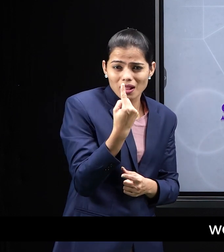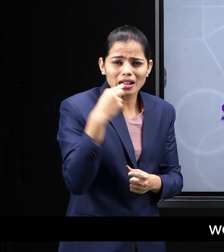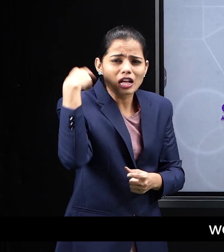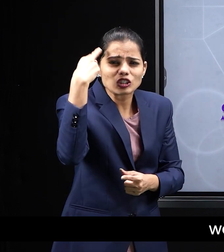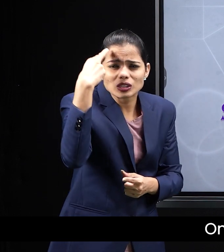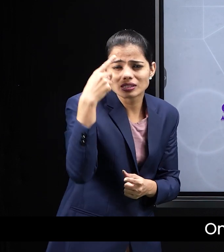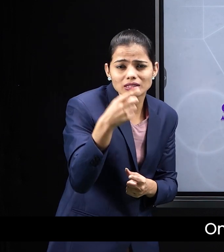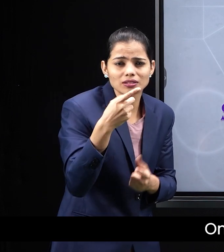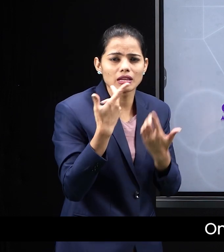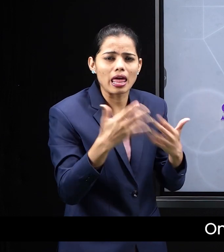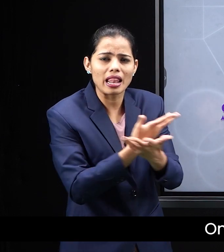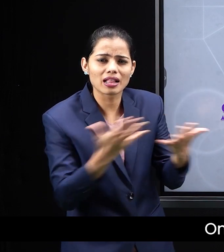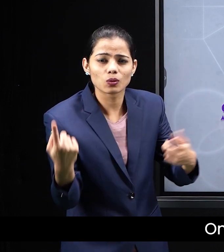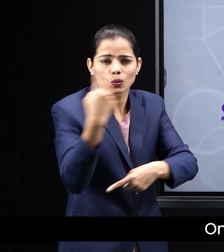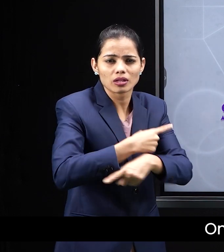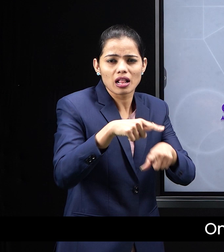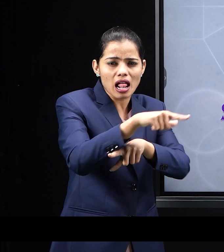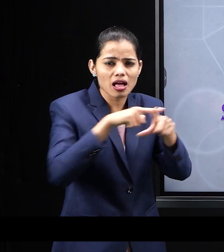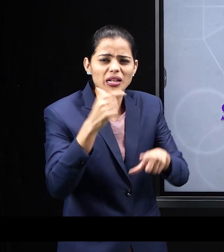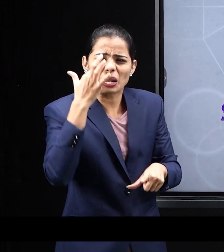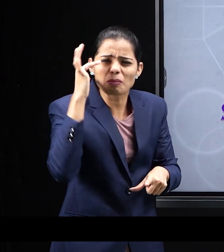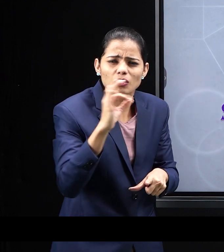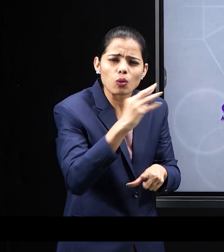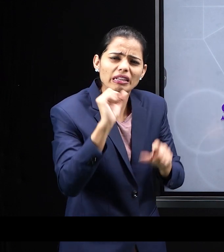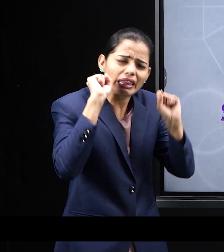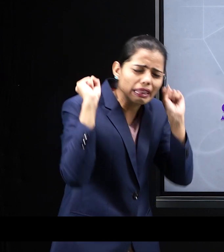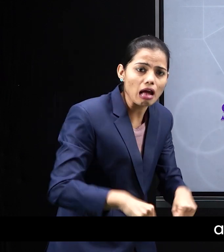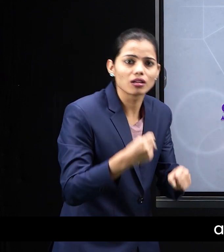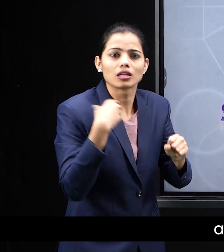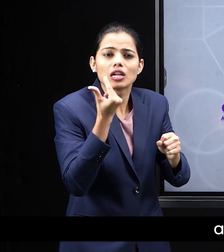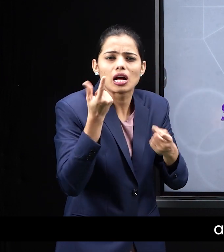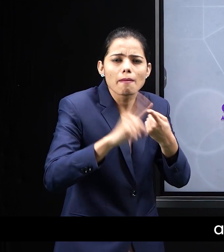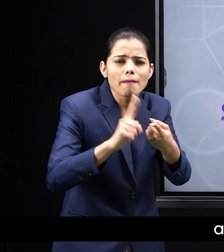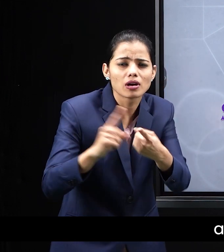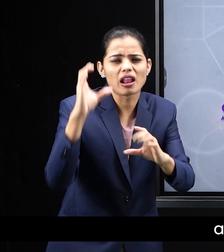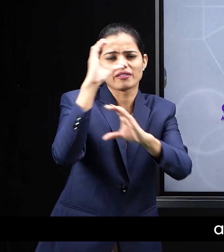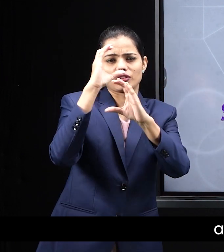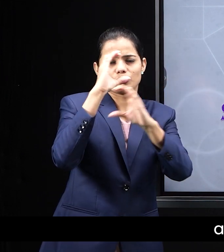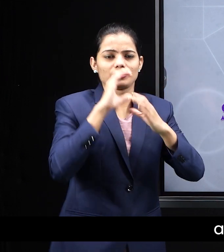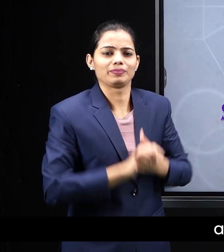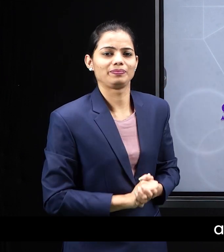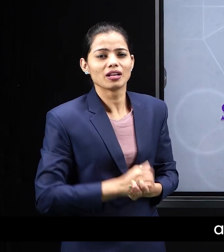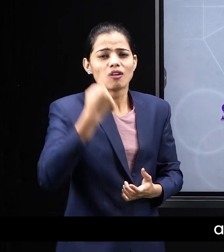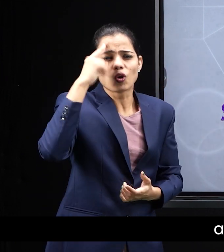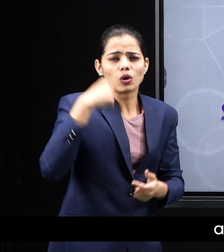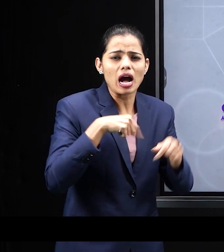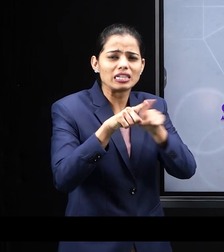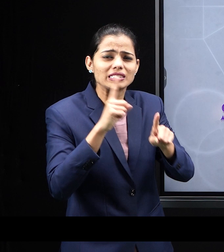language? One reason is that everyday language is imprecise and can cause confusion. For